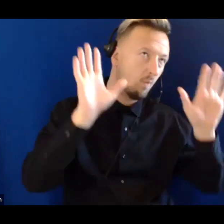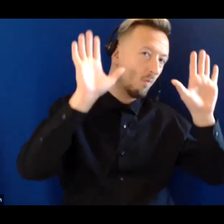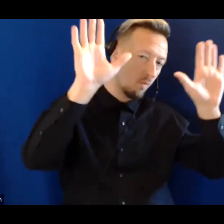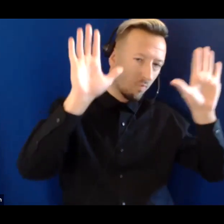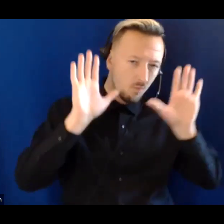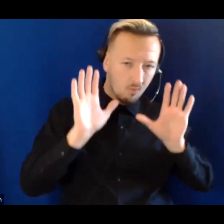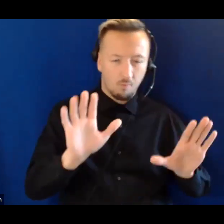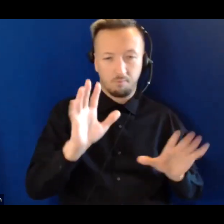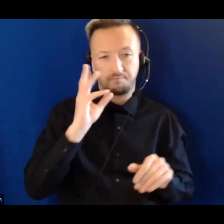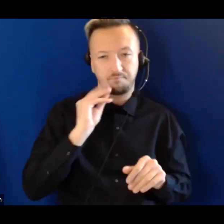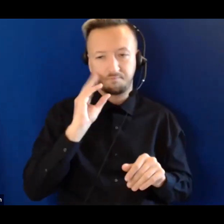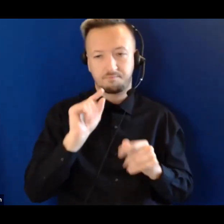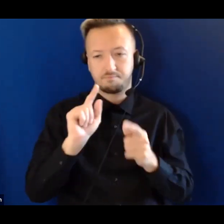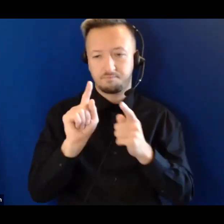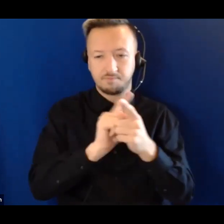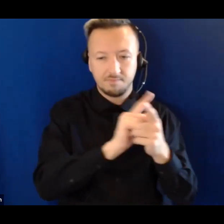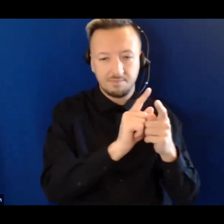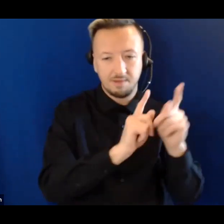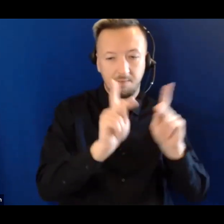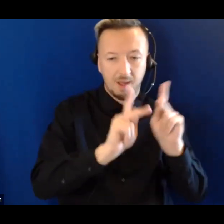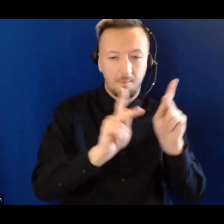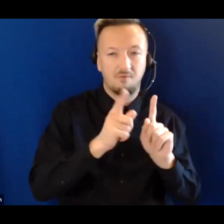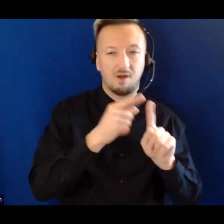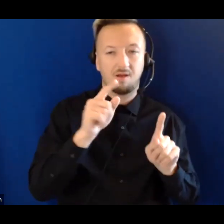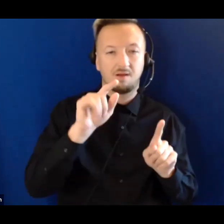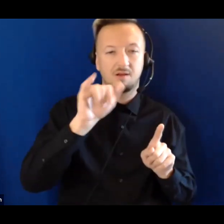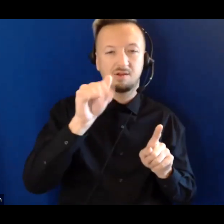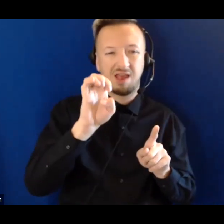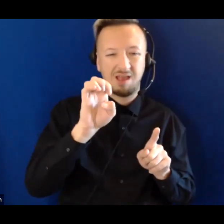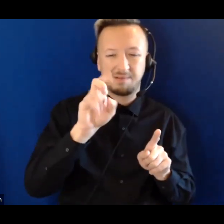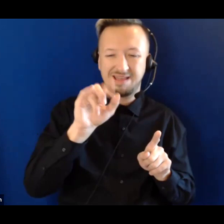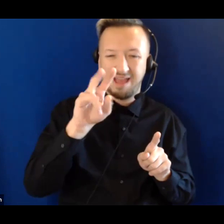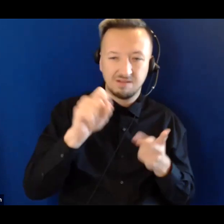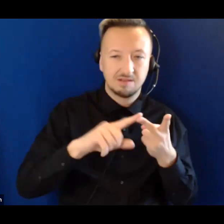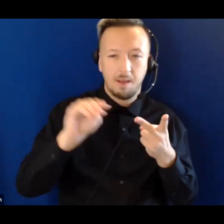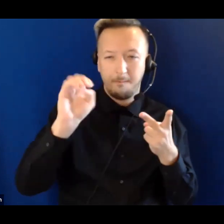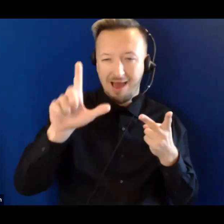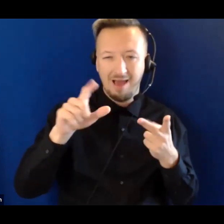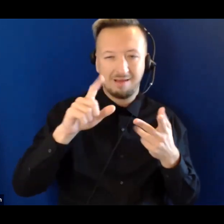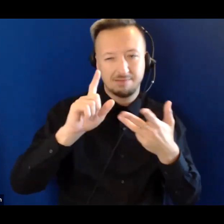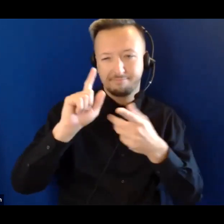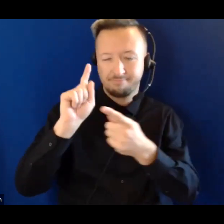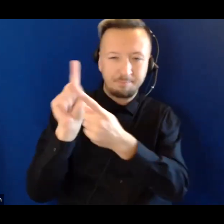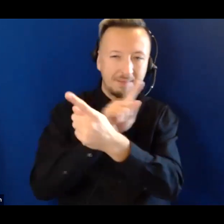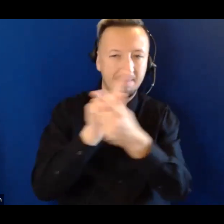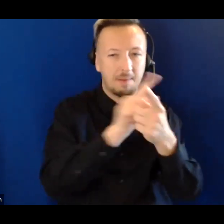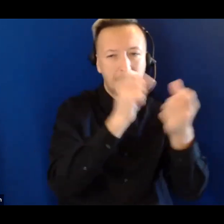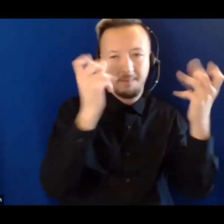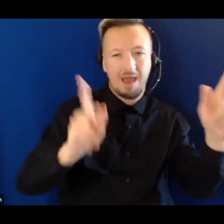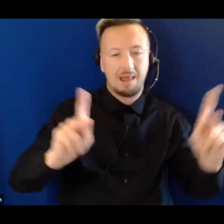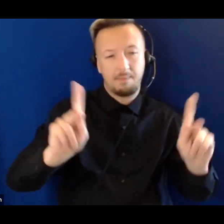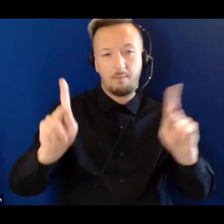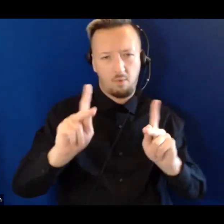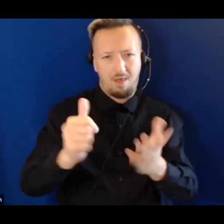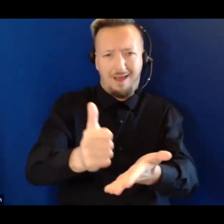meet people like Jamie Davis, Mel, and just different people that really helped me and